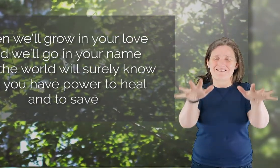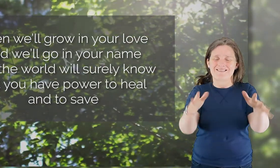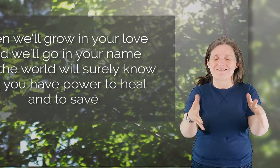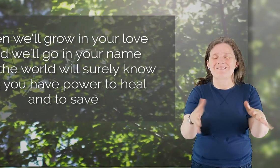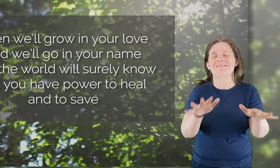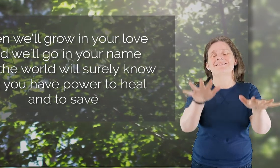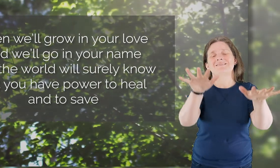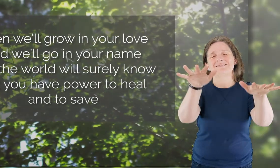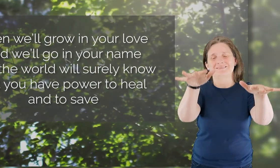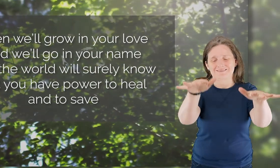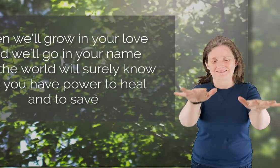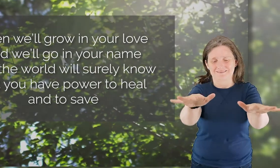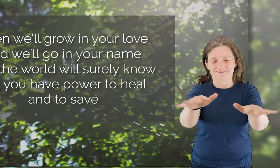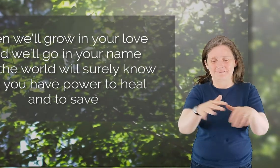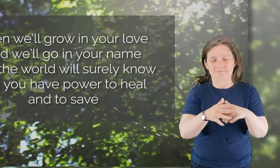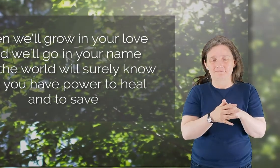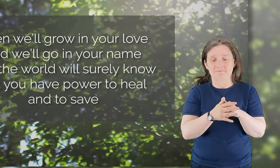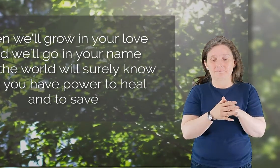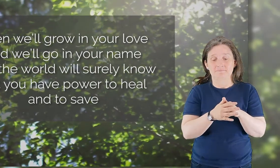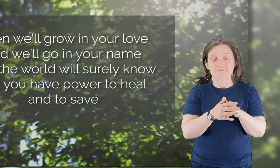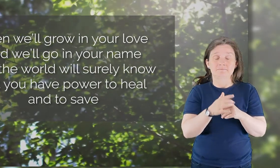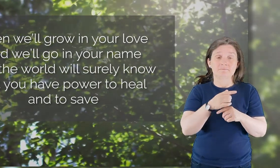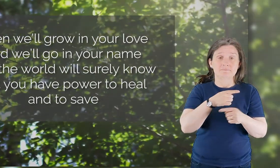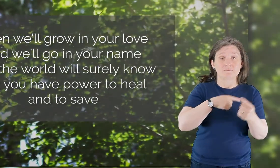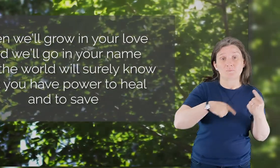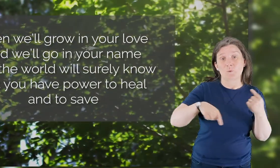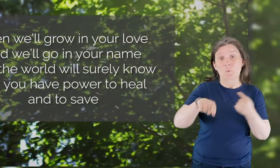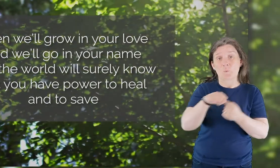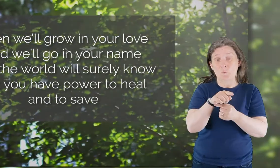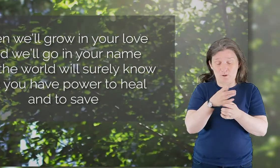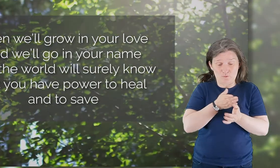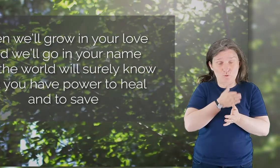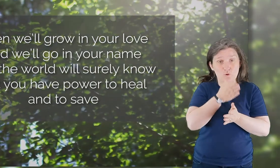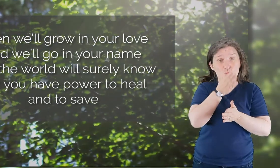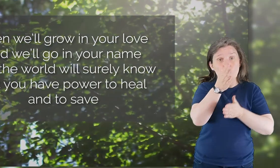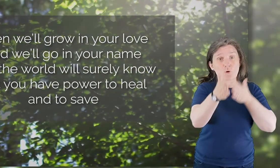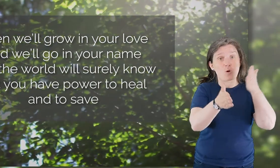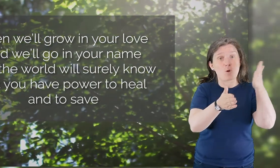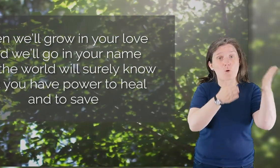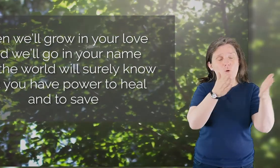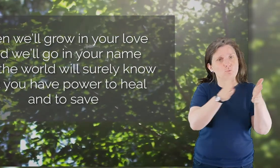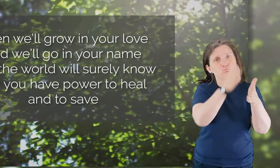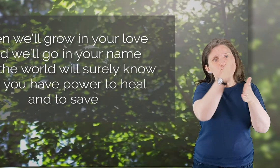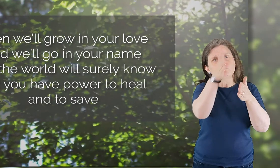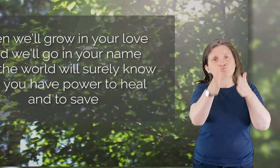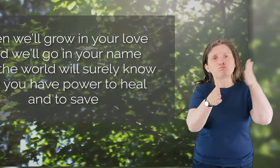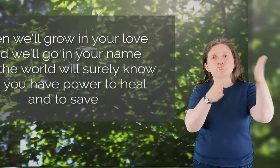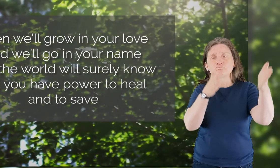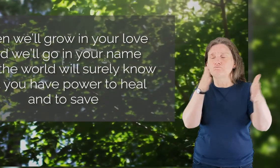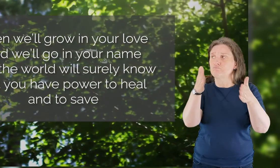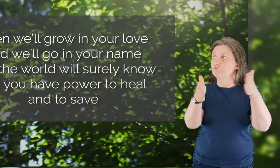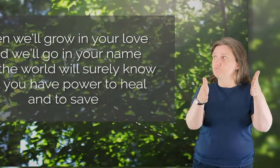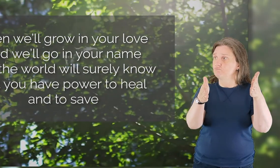in your love and we'll go